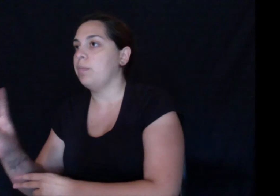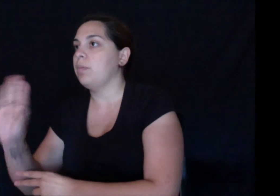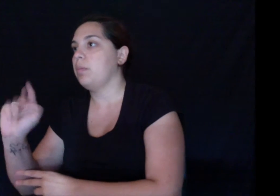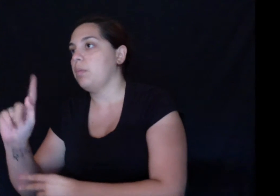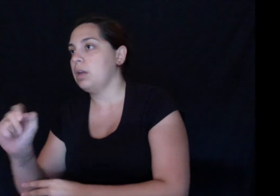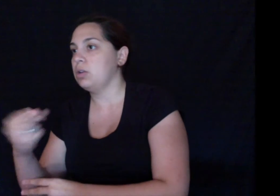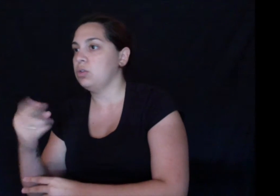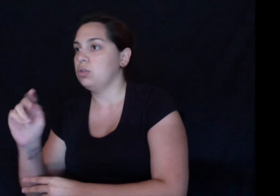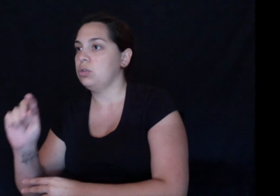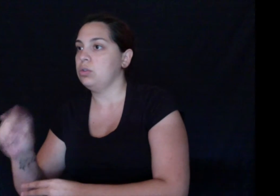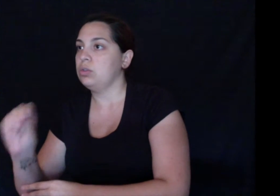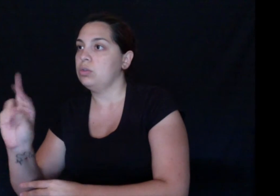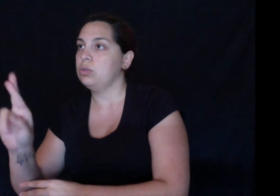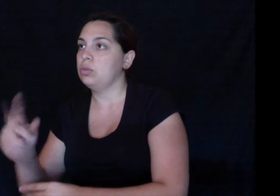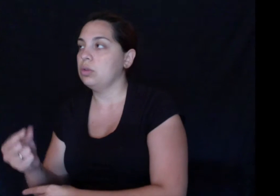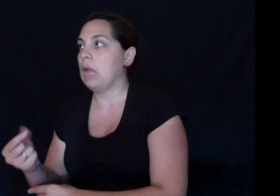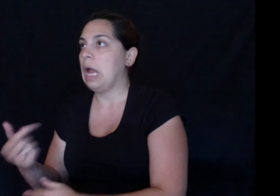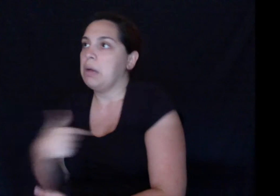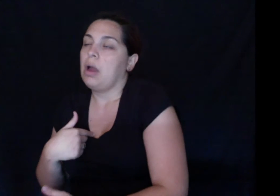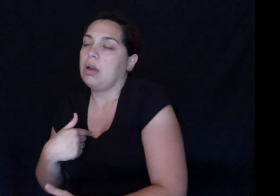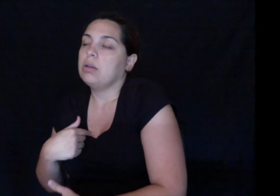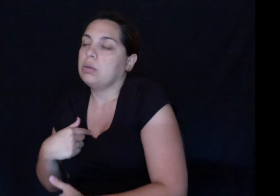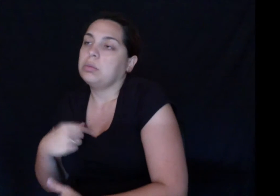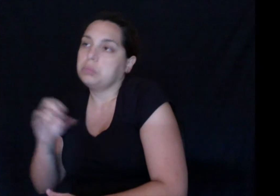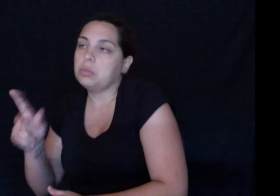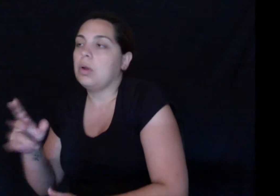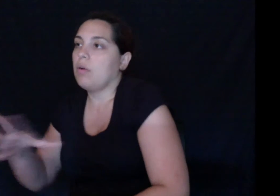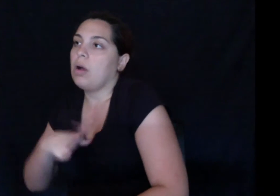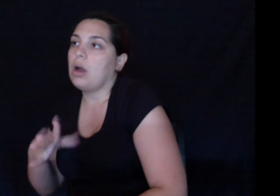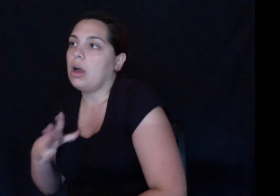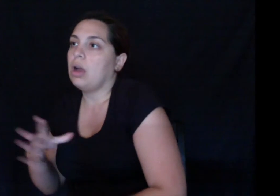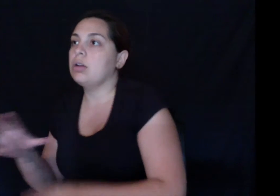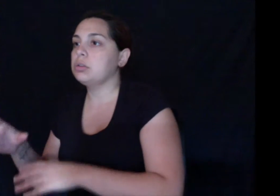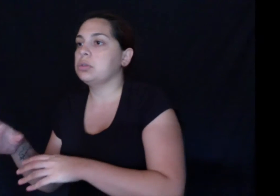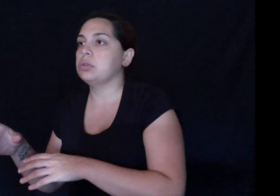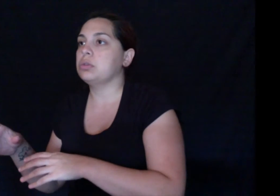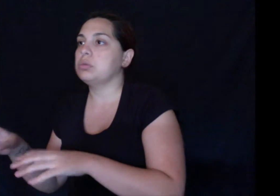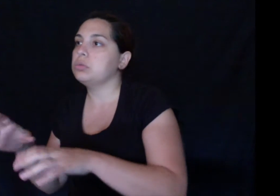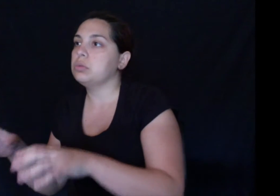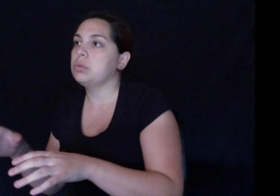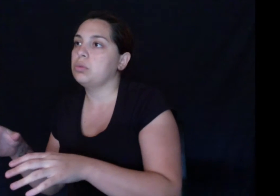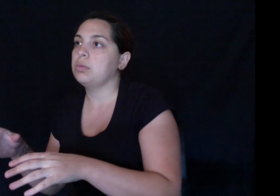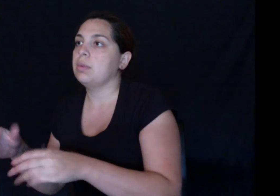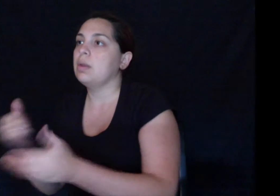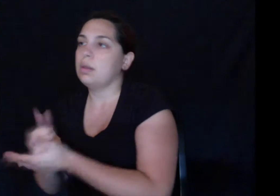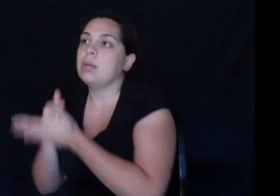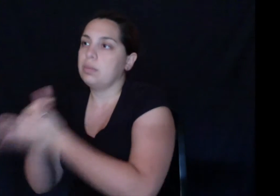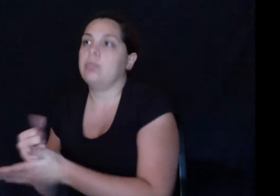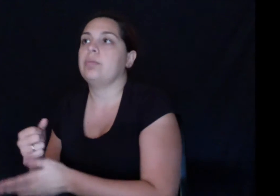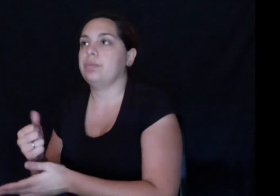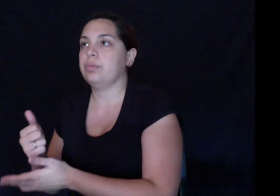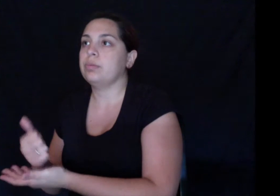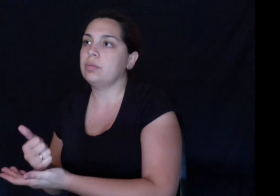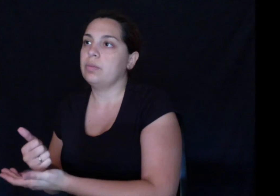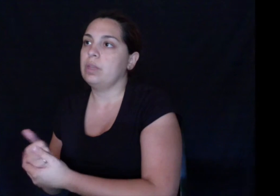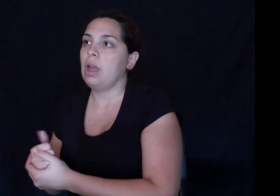it as well, because it wasn't a big deal for me, but it was definitely a big deal to the kid whose life I saved. James and Zach